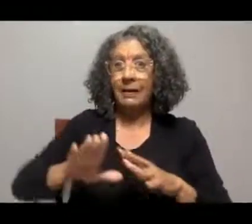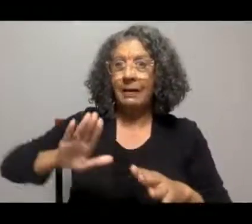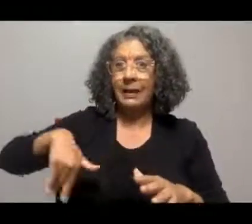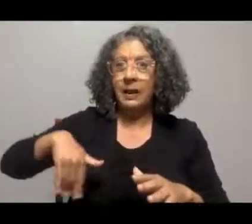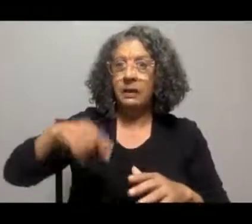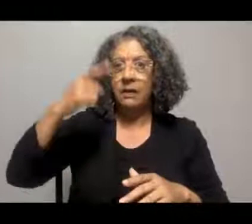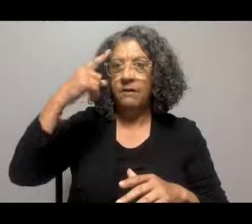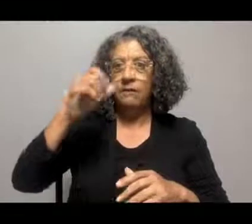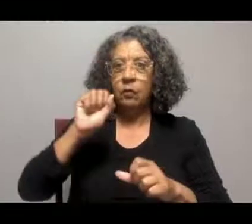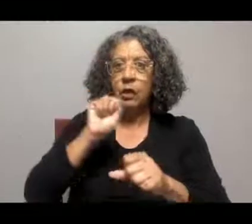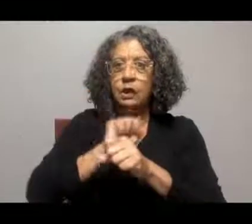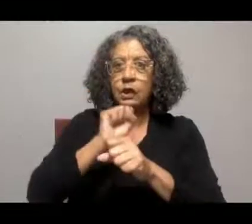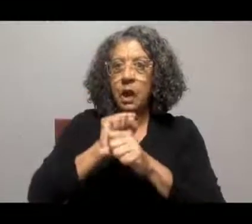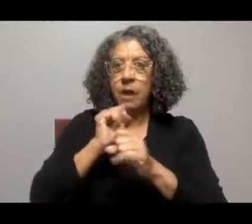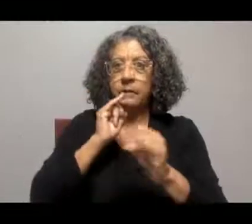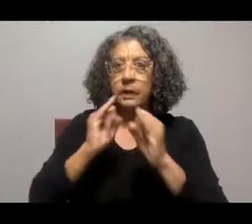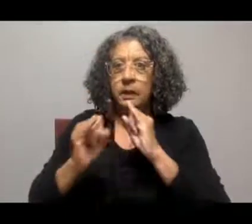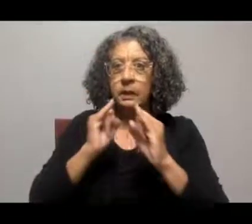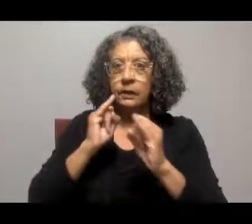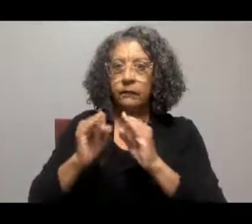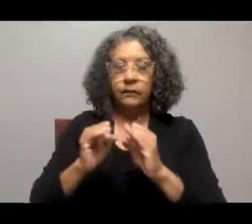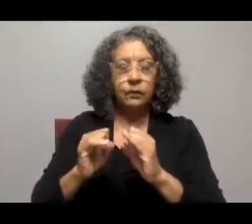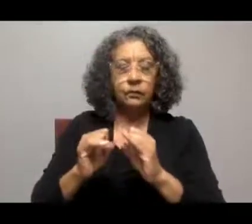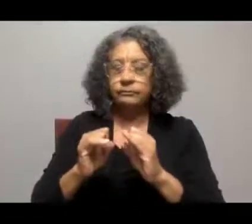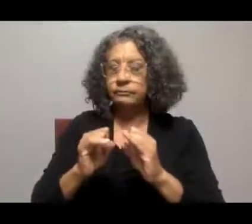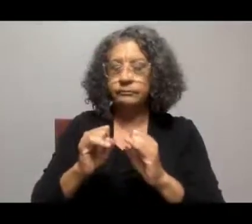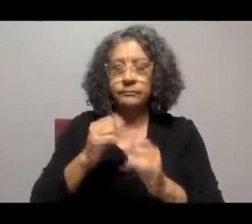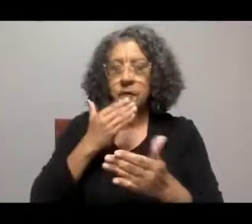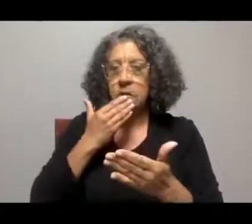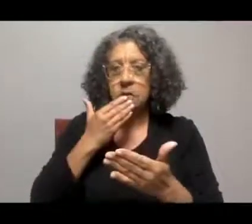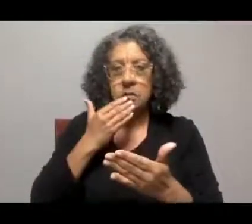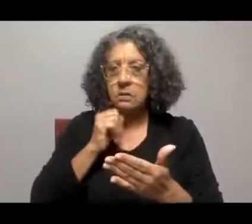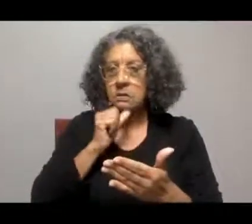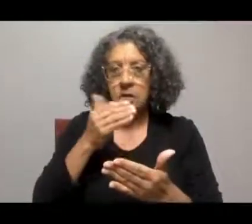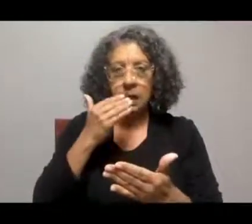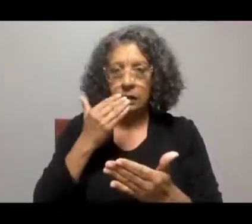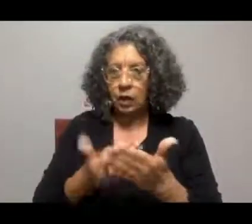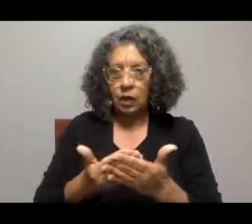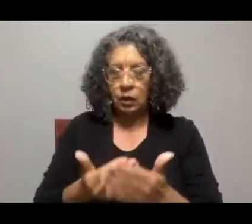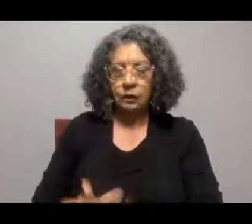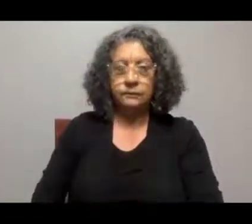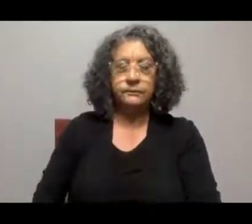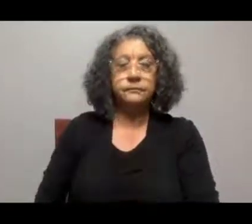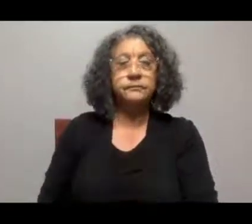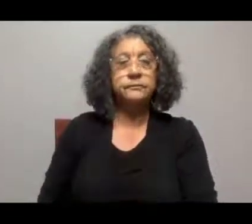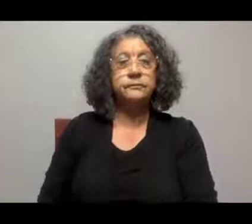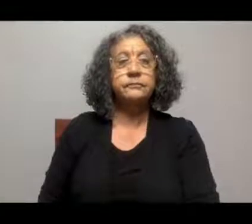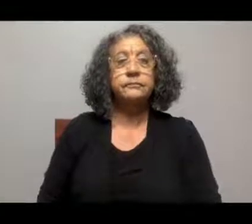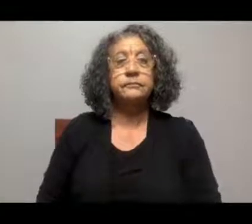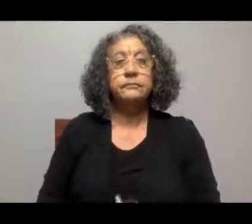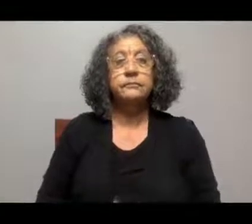If you show up late for your job interview, that's not good.